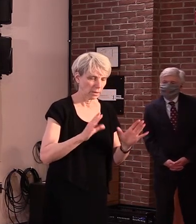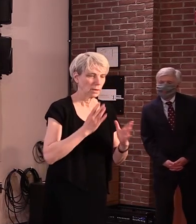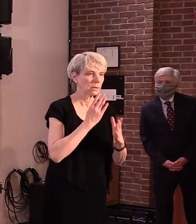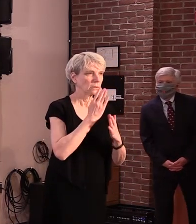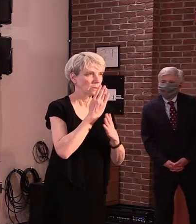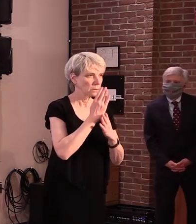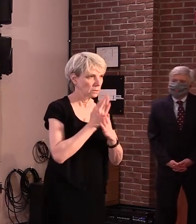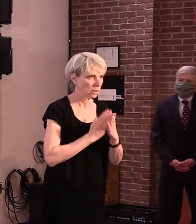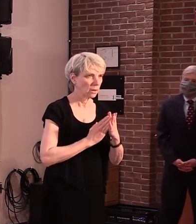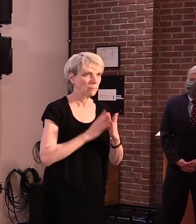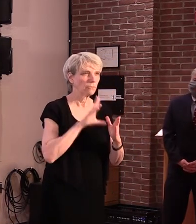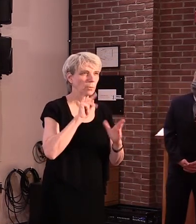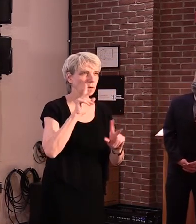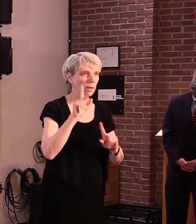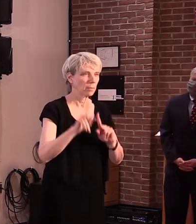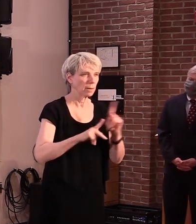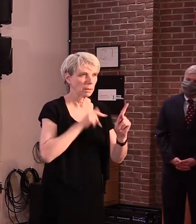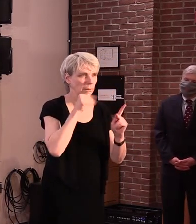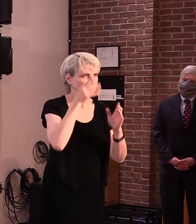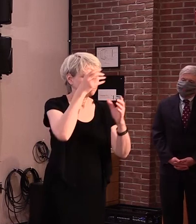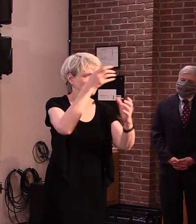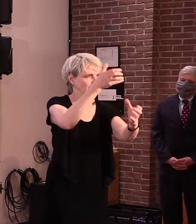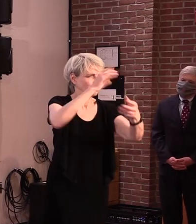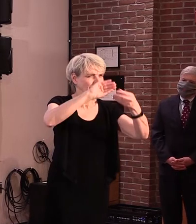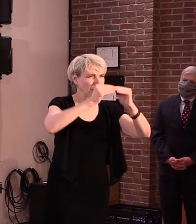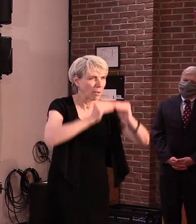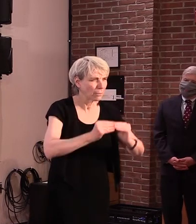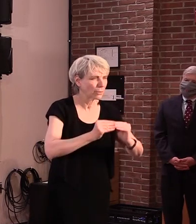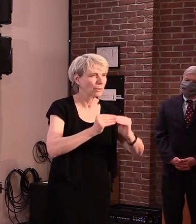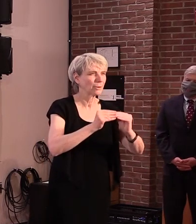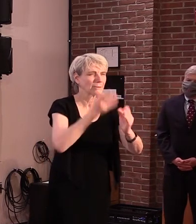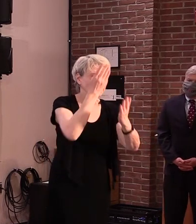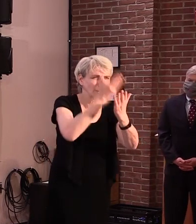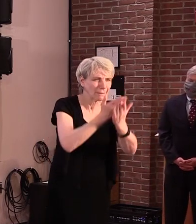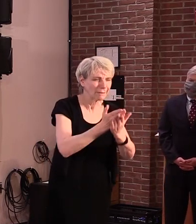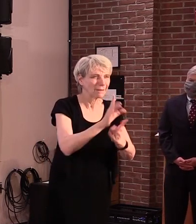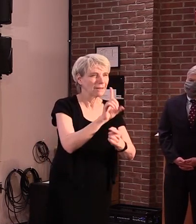might spell out what the